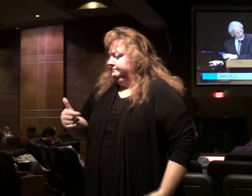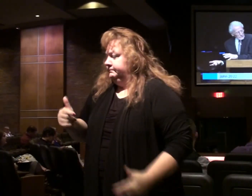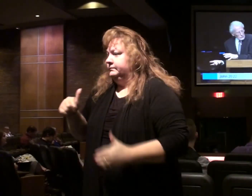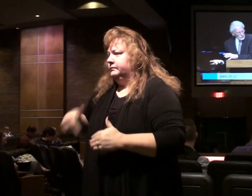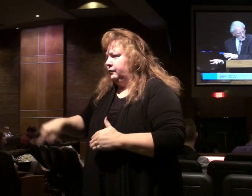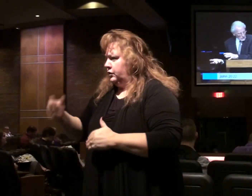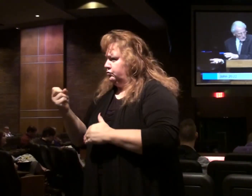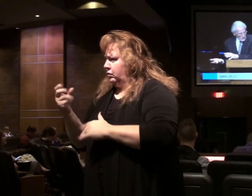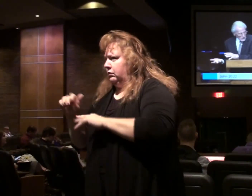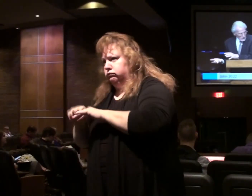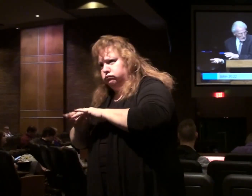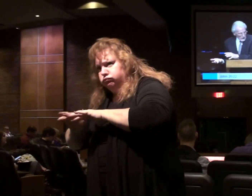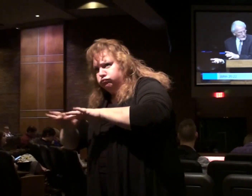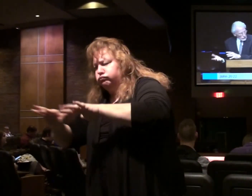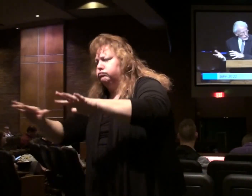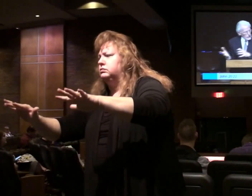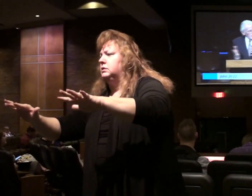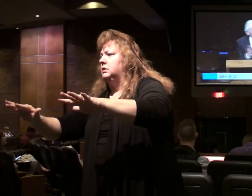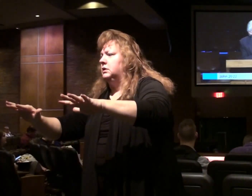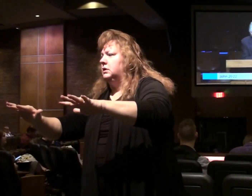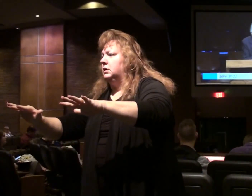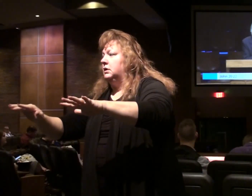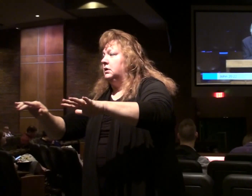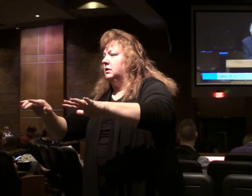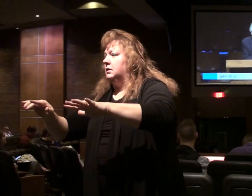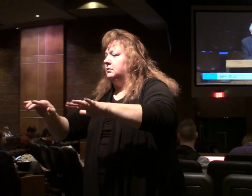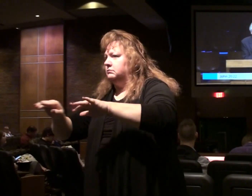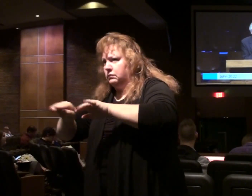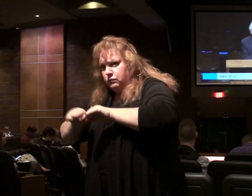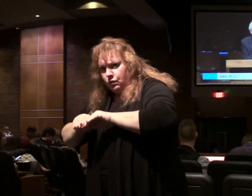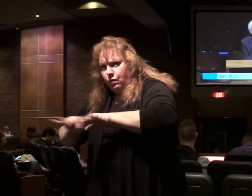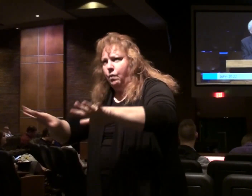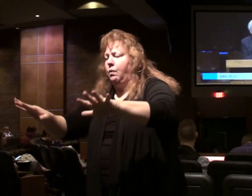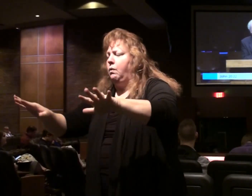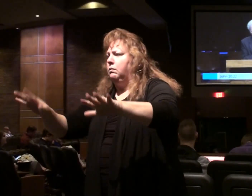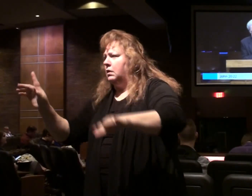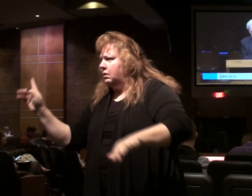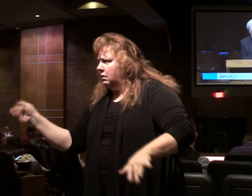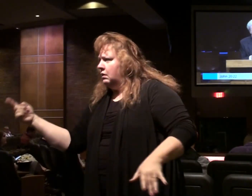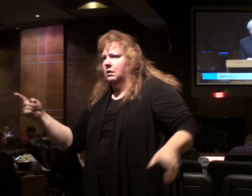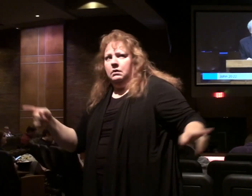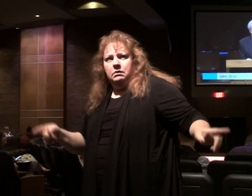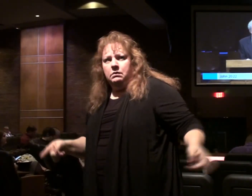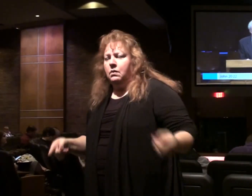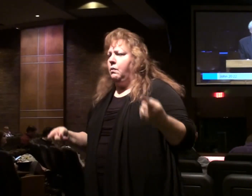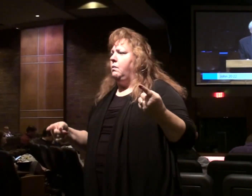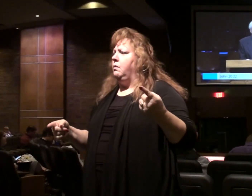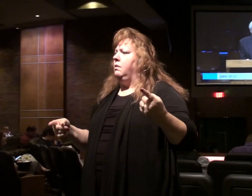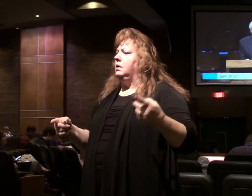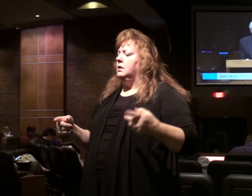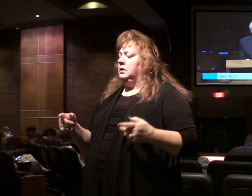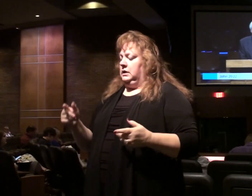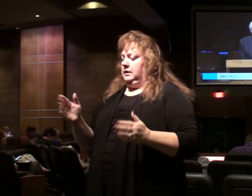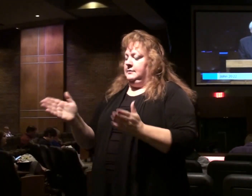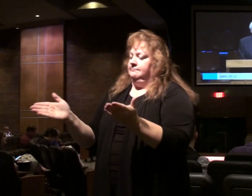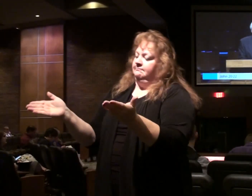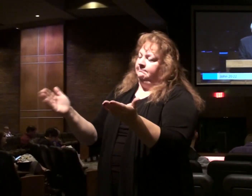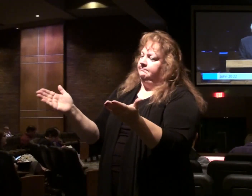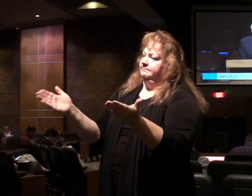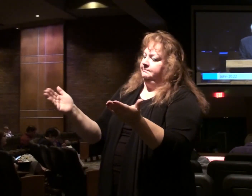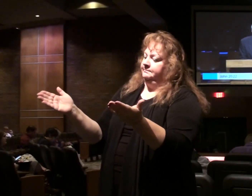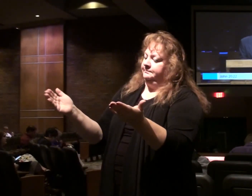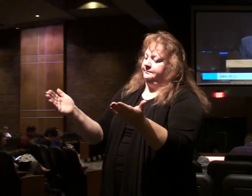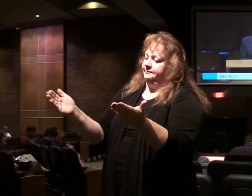his disciples, and you're sent out to carry on that ministry. So if you turn over a few